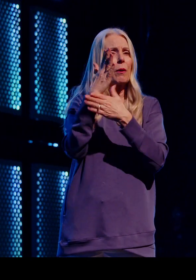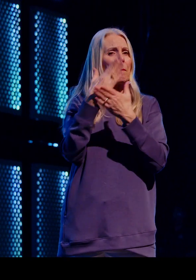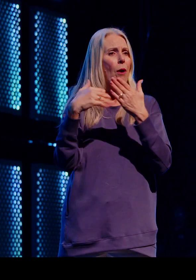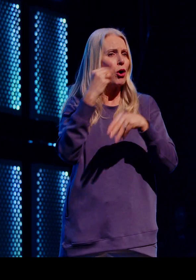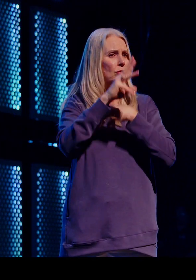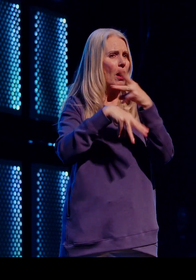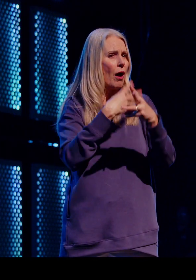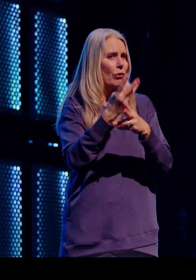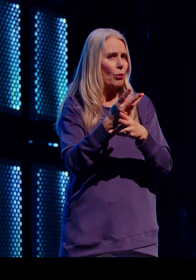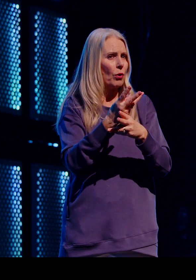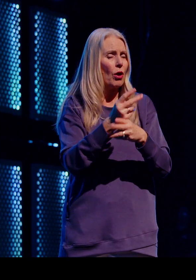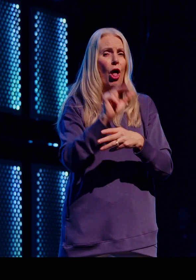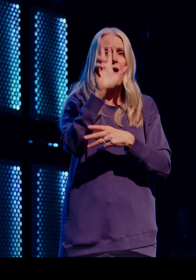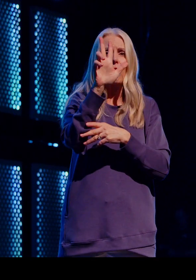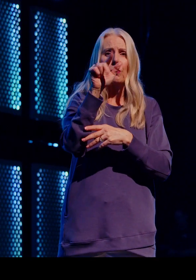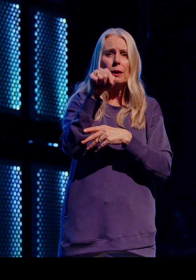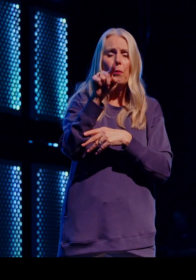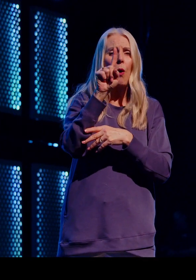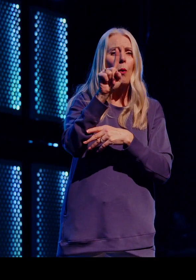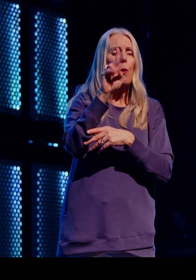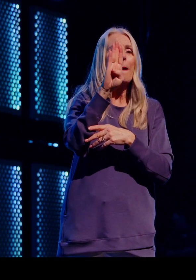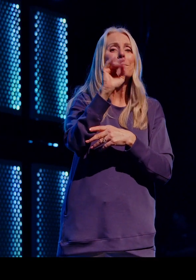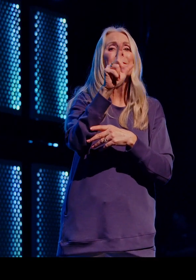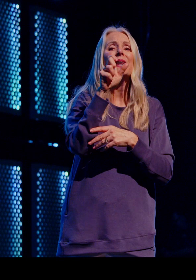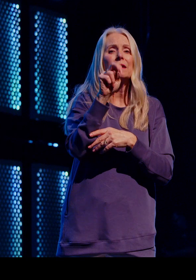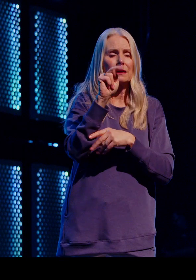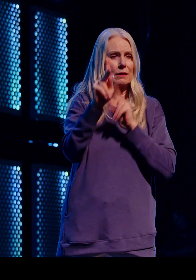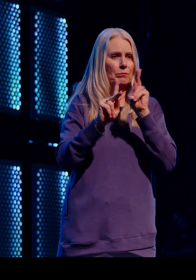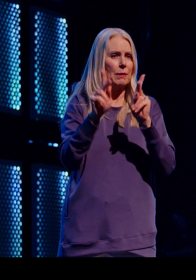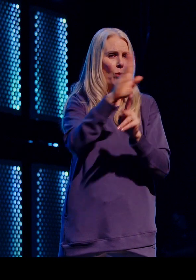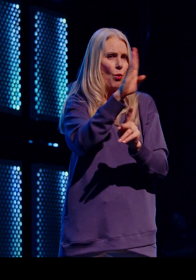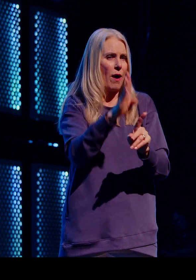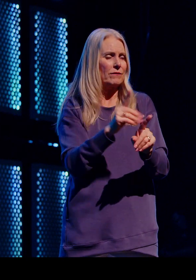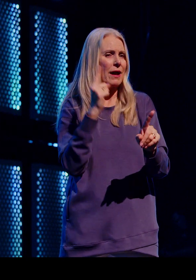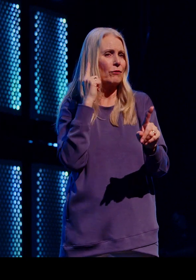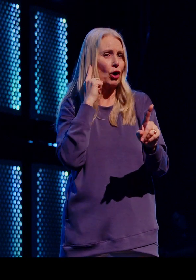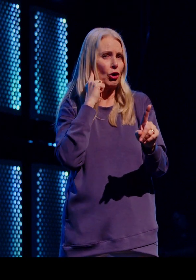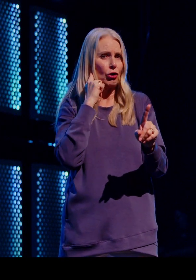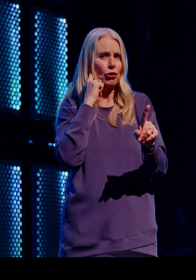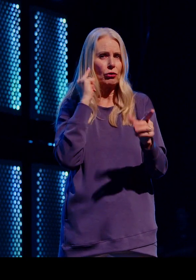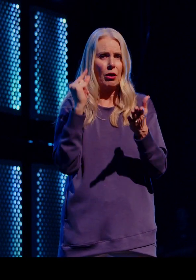there are 3.1 billion people that have never heard the gospel.